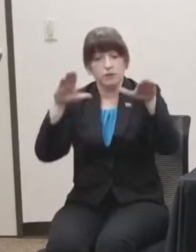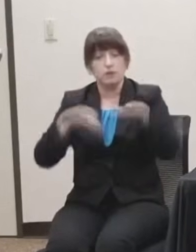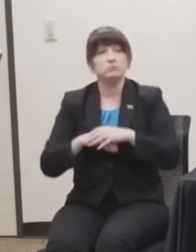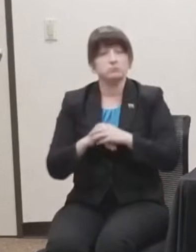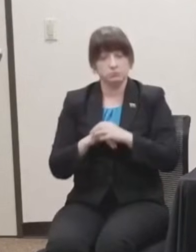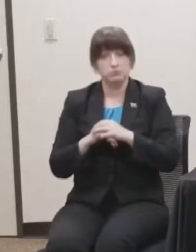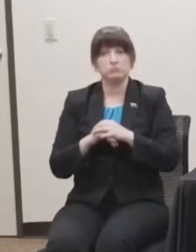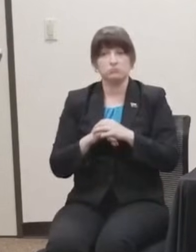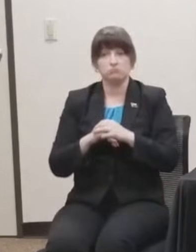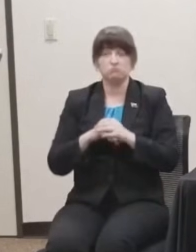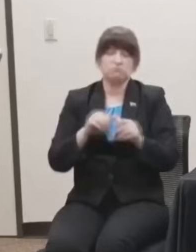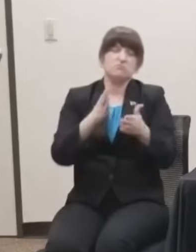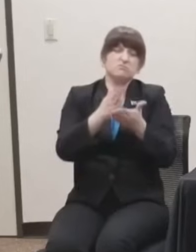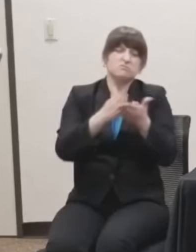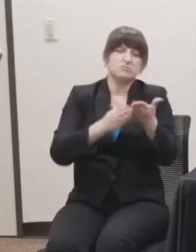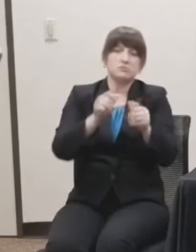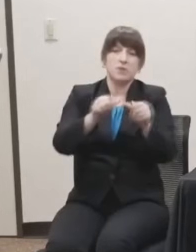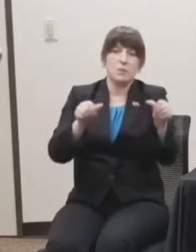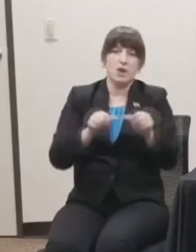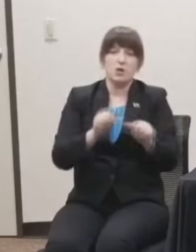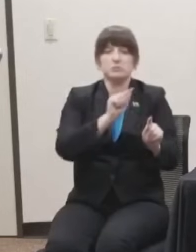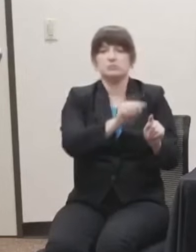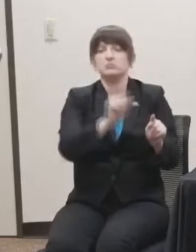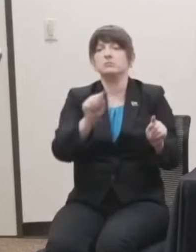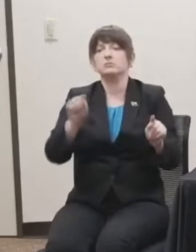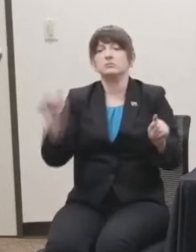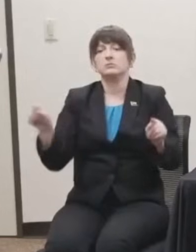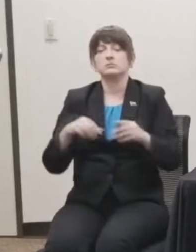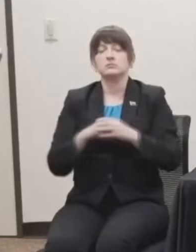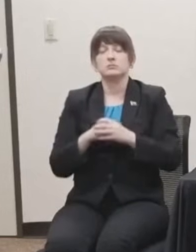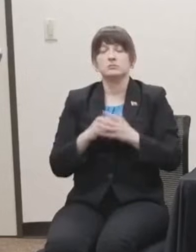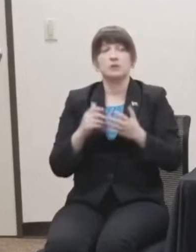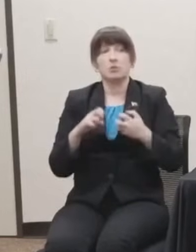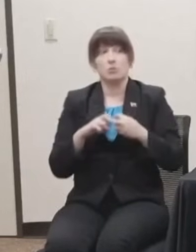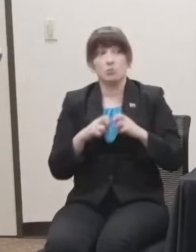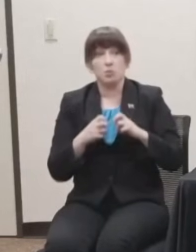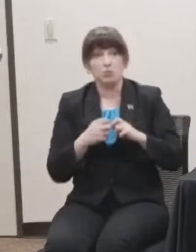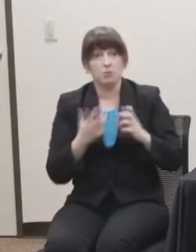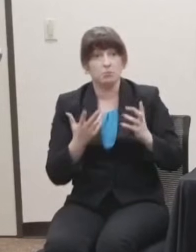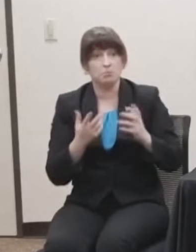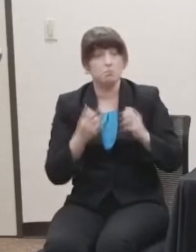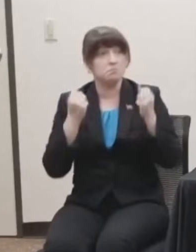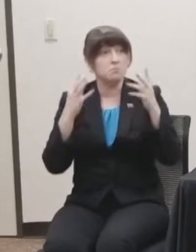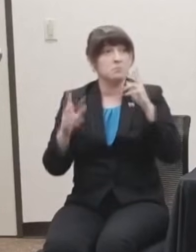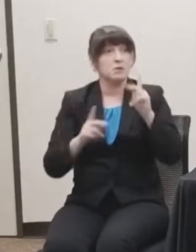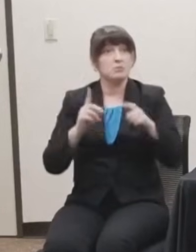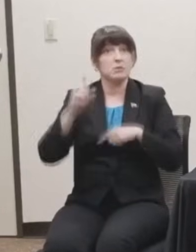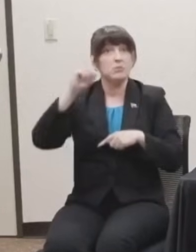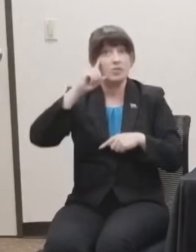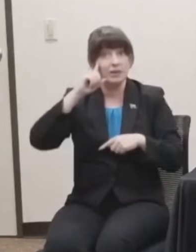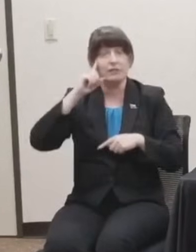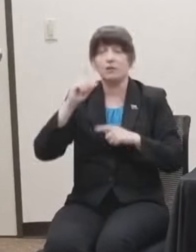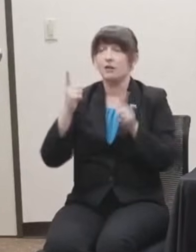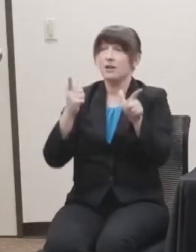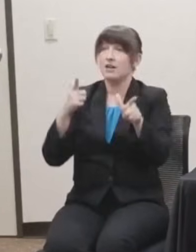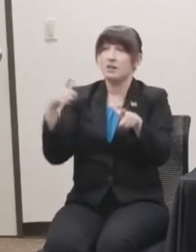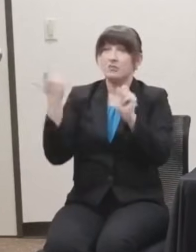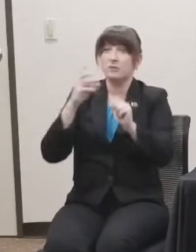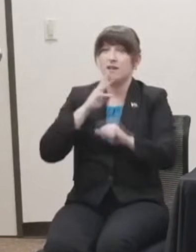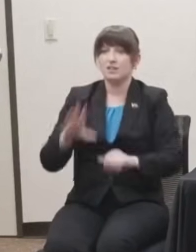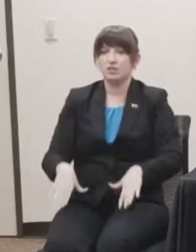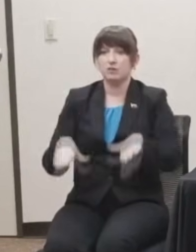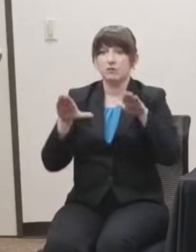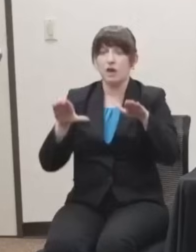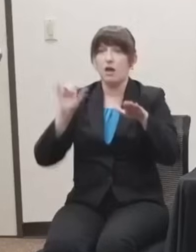with that is that to most people in the area, flash flooding would mean one thing, not what it turned out to